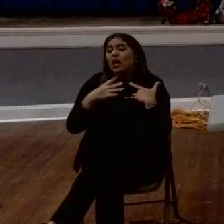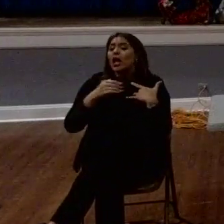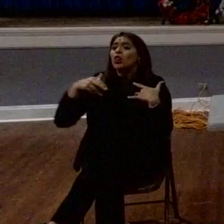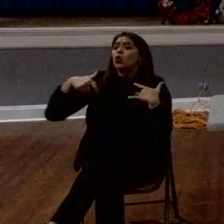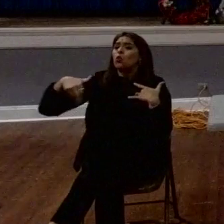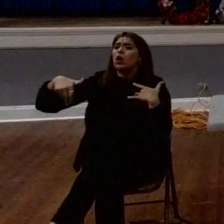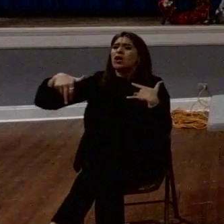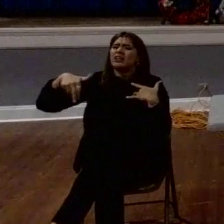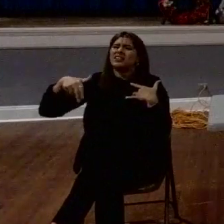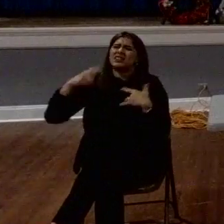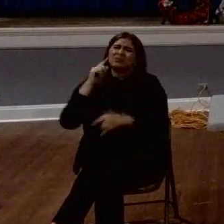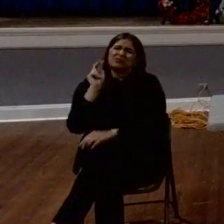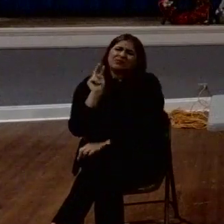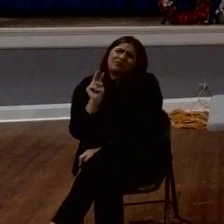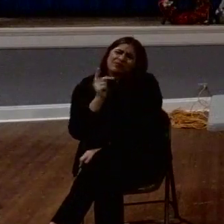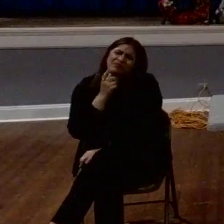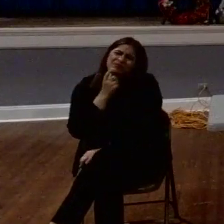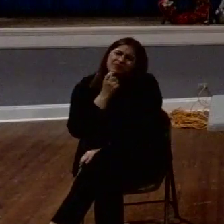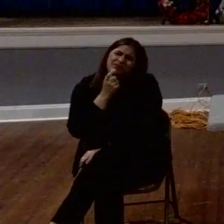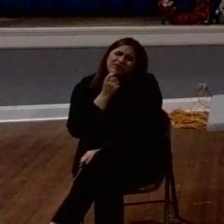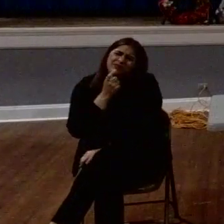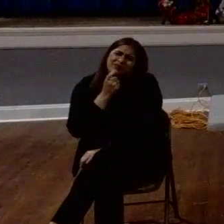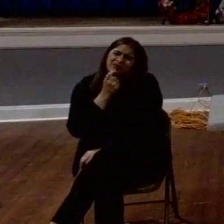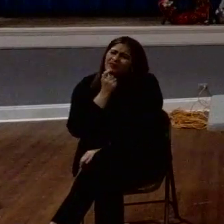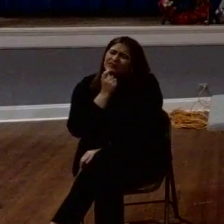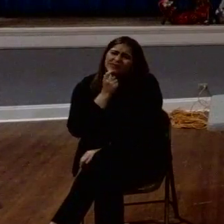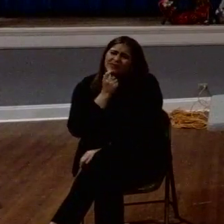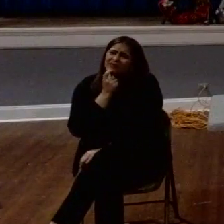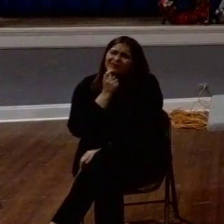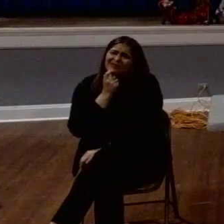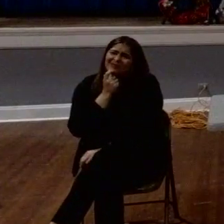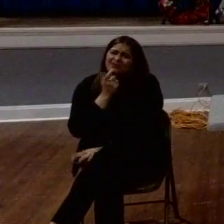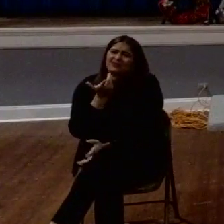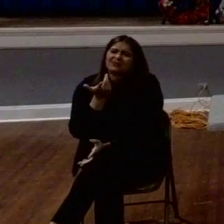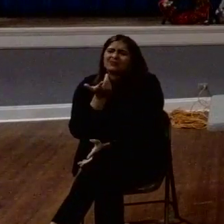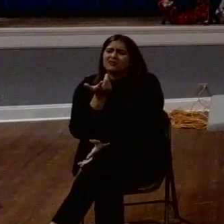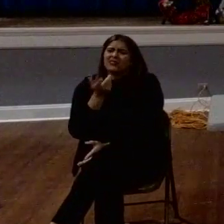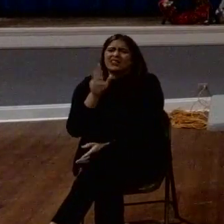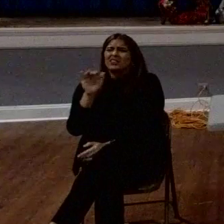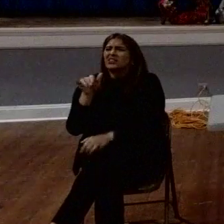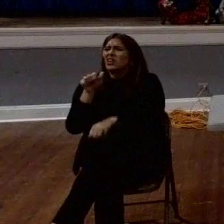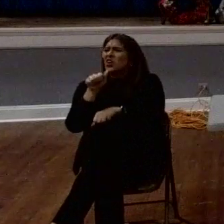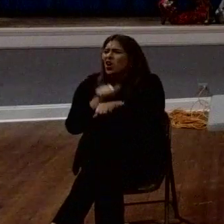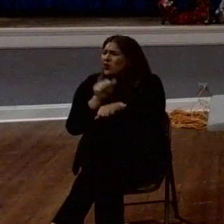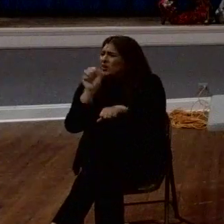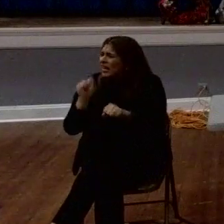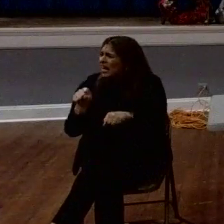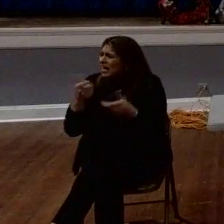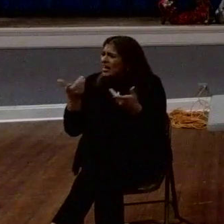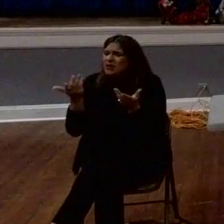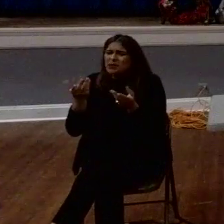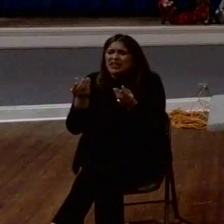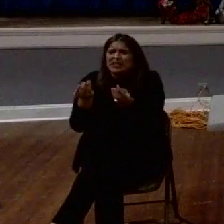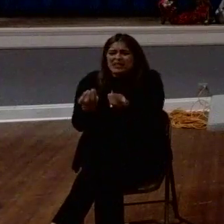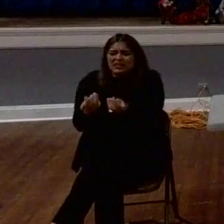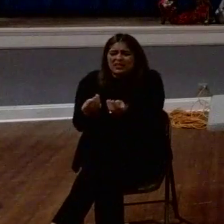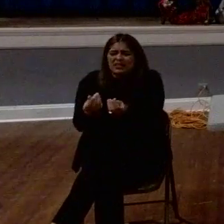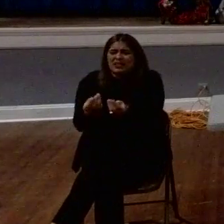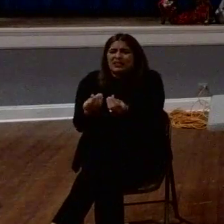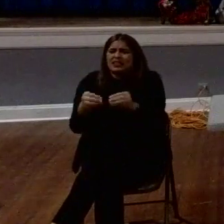walkways, I'm not sure. I mean, just based on this, they were like white. So are those also concrete, or can we use crushed granite or